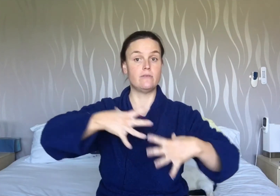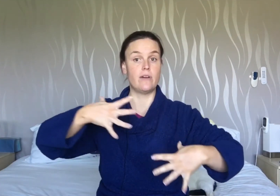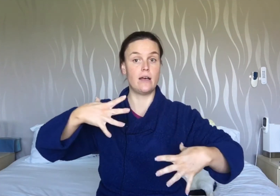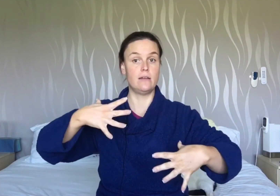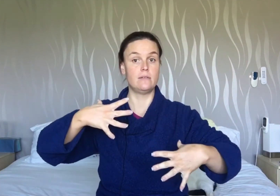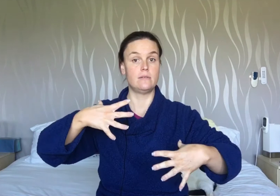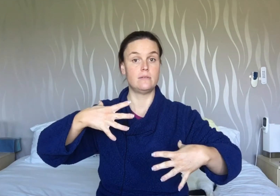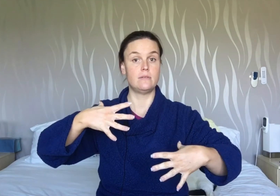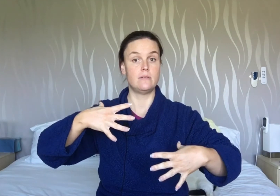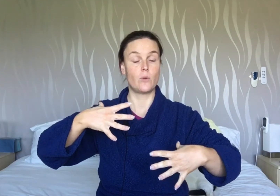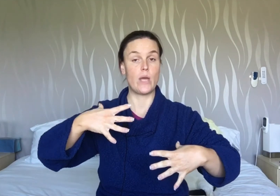Silver. Okay.